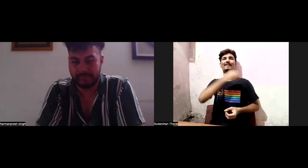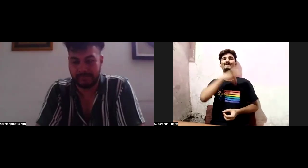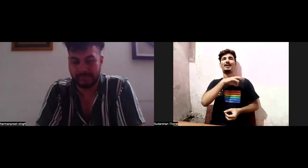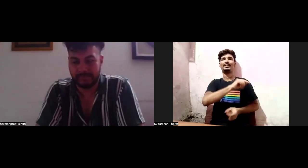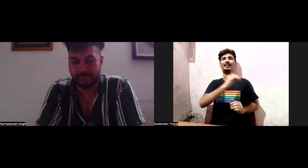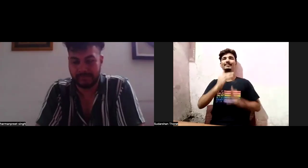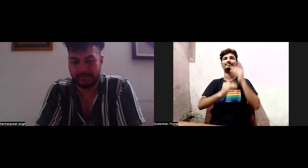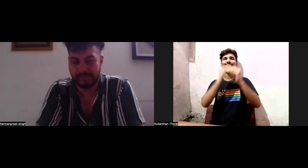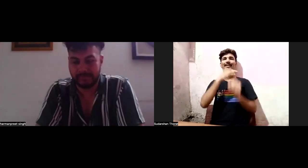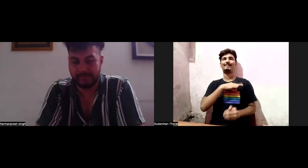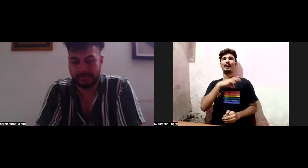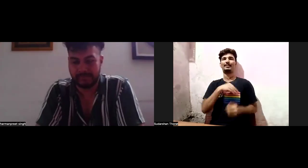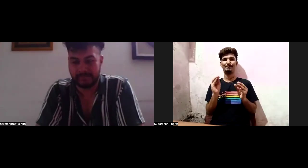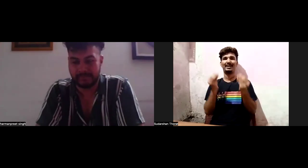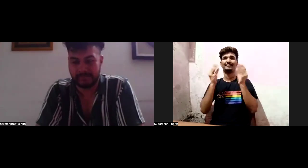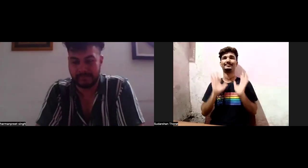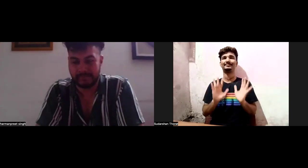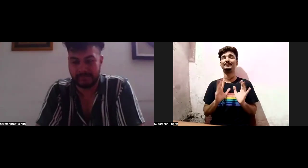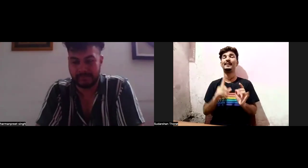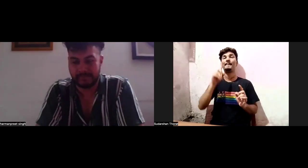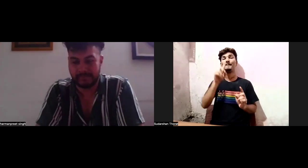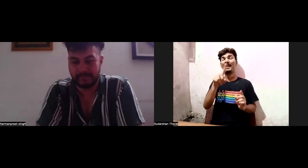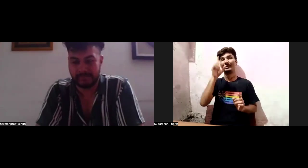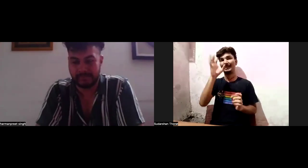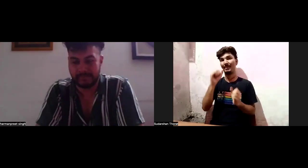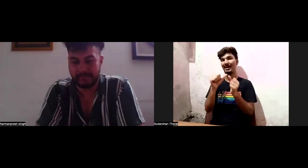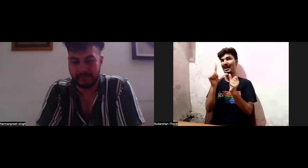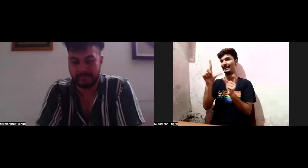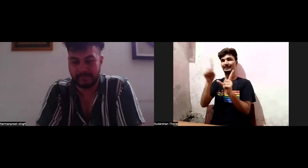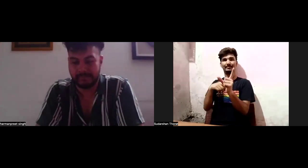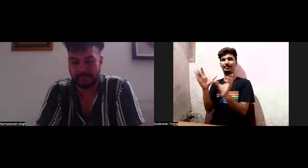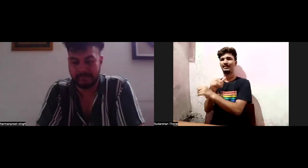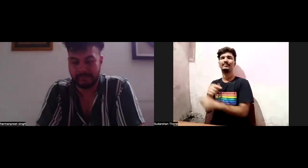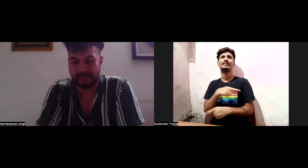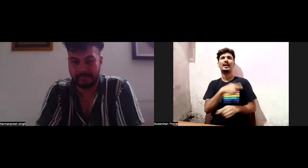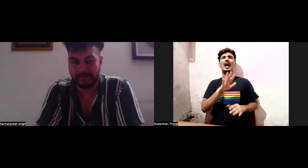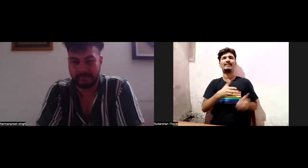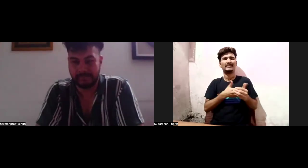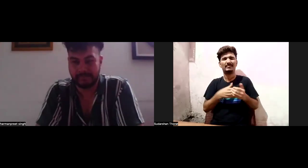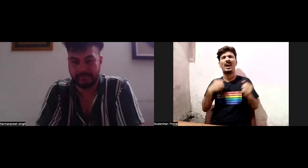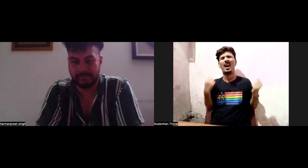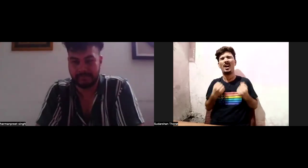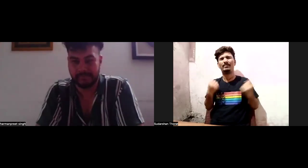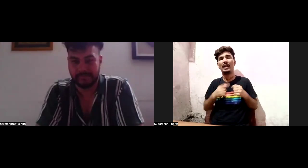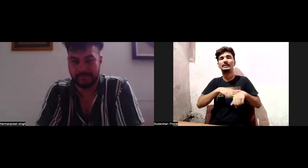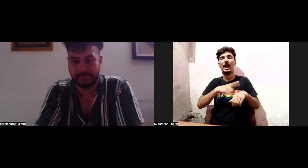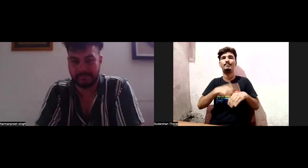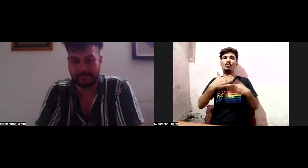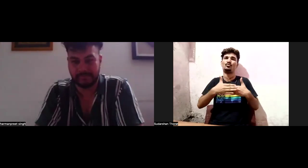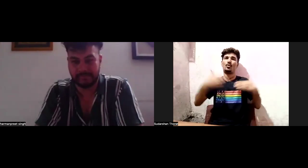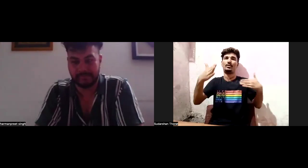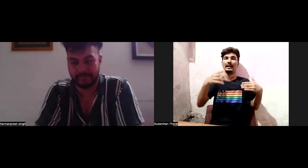Because it acts as a channel. The allies can bring in a lot of other content from the mainstream world, which our community misses